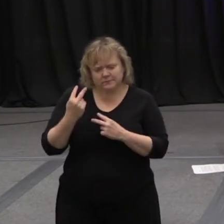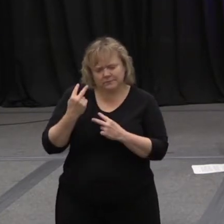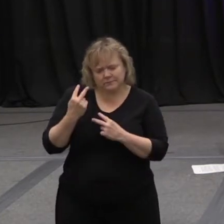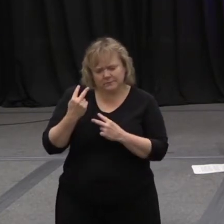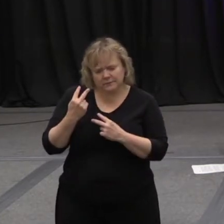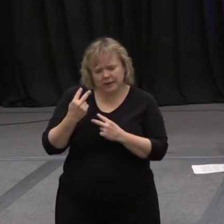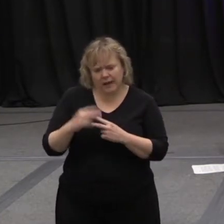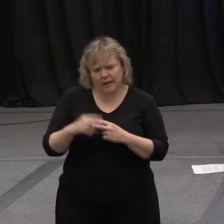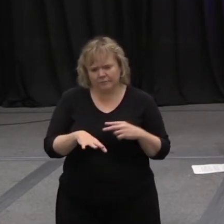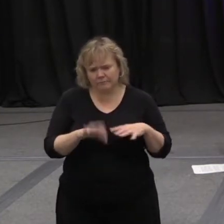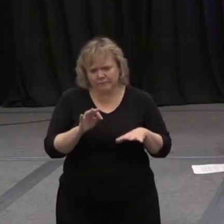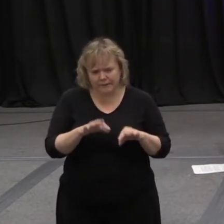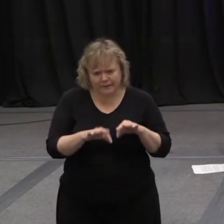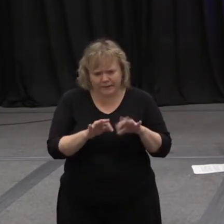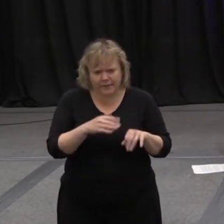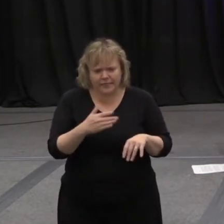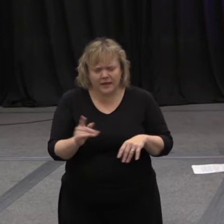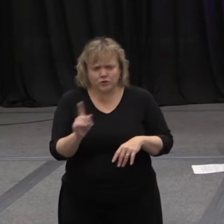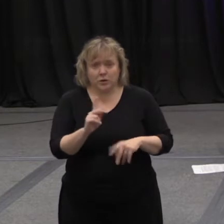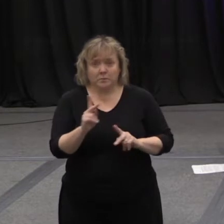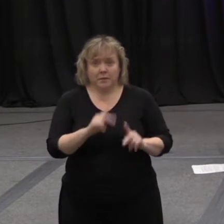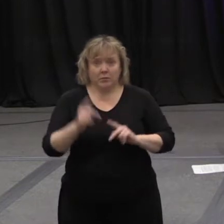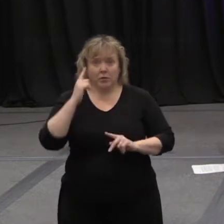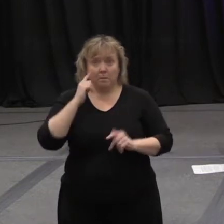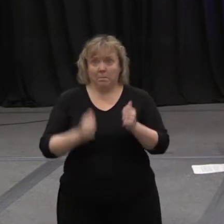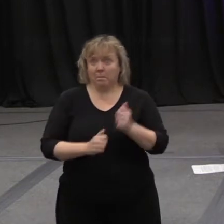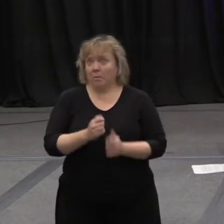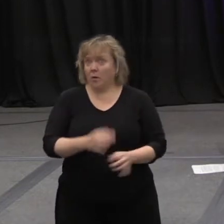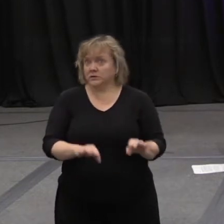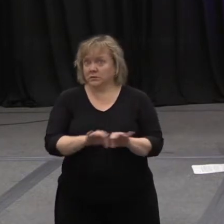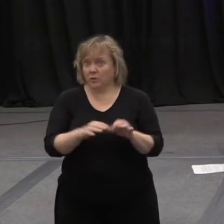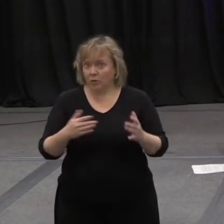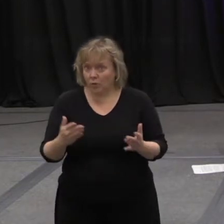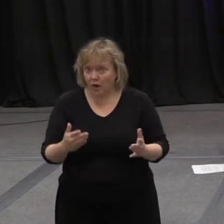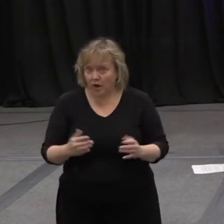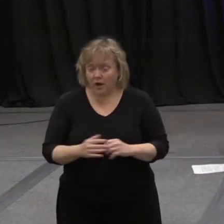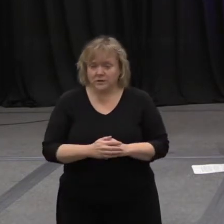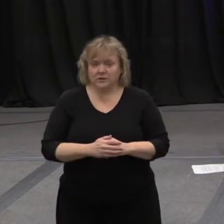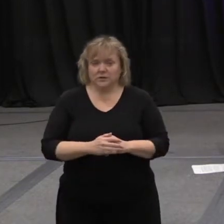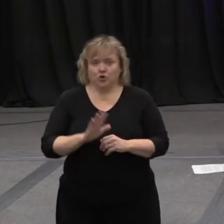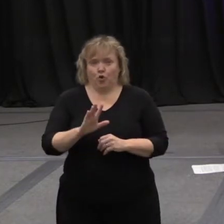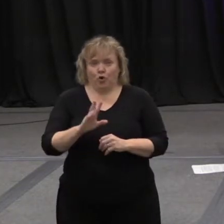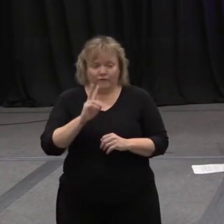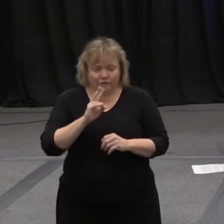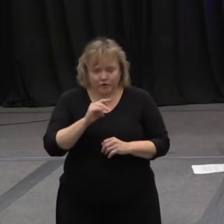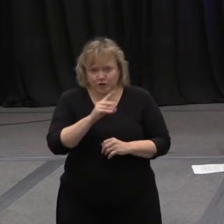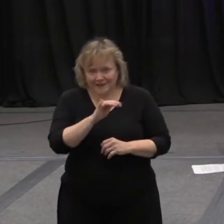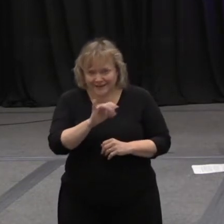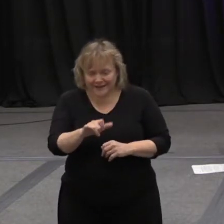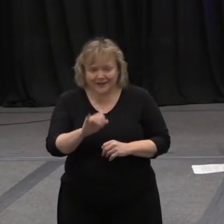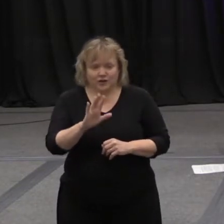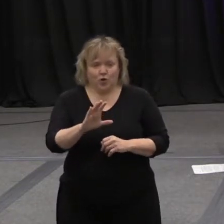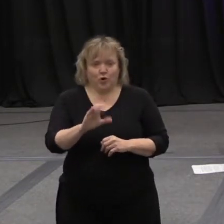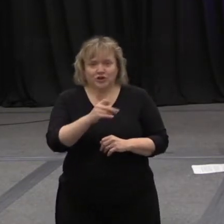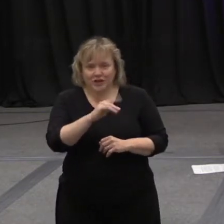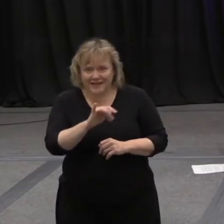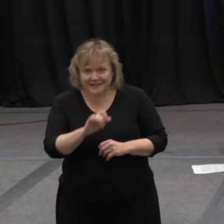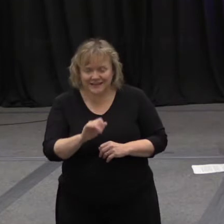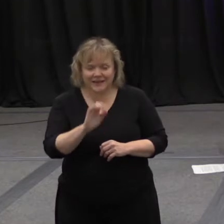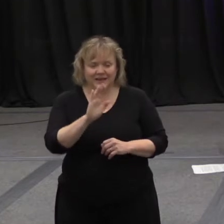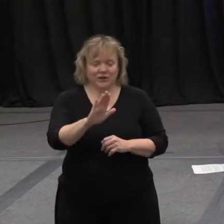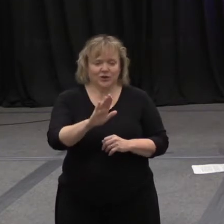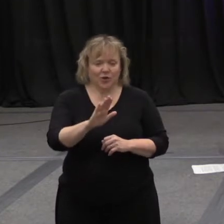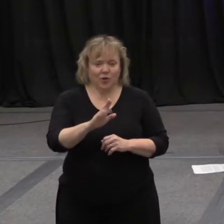sort of protect virtue and protect reputation and protect chastity and virginity, whatever that is, I don't honestly know,